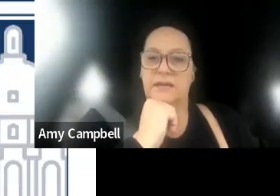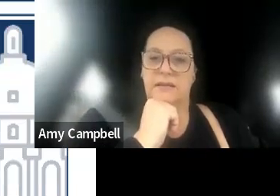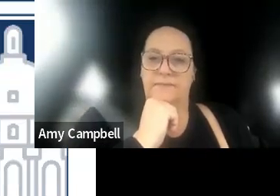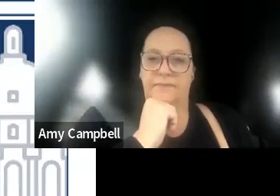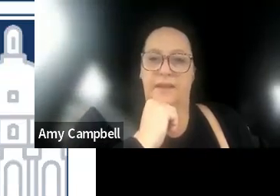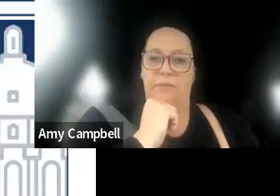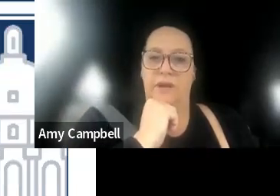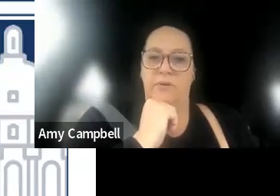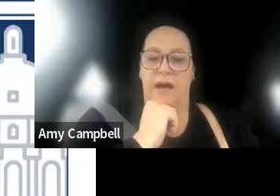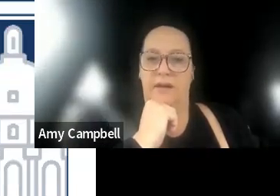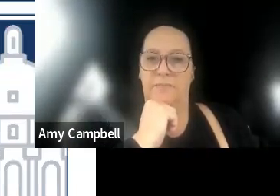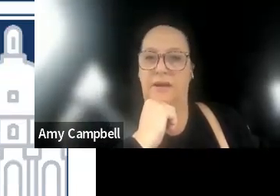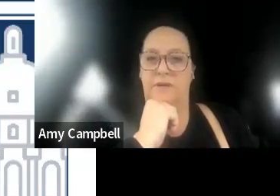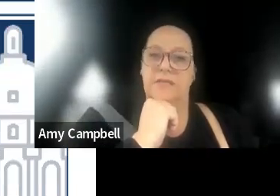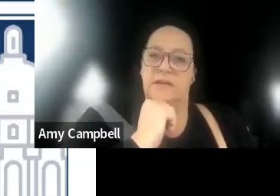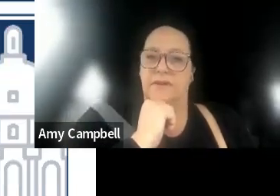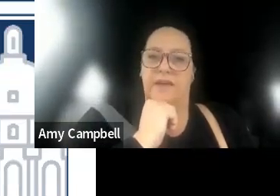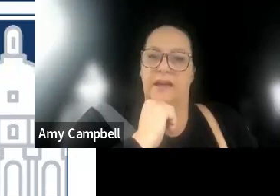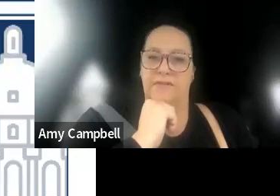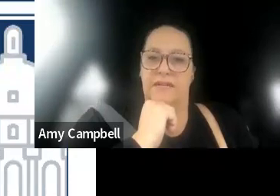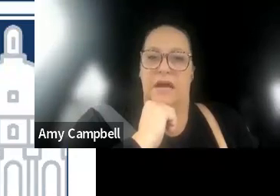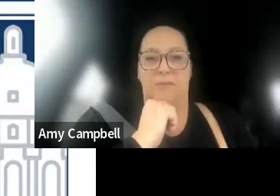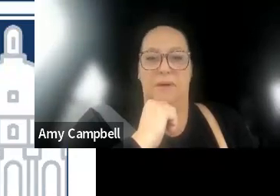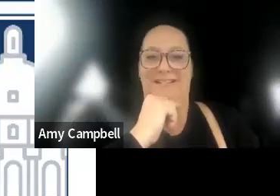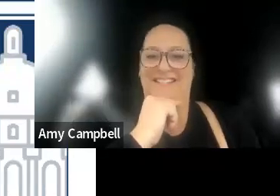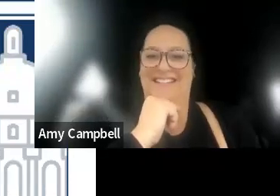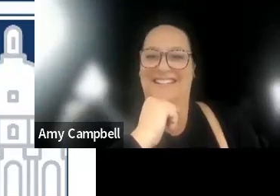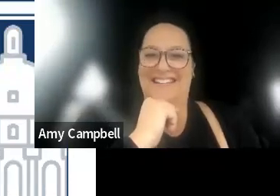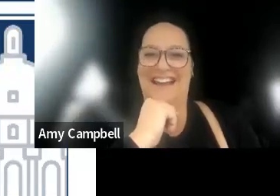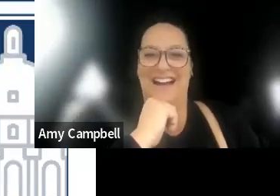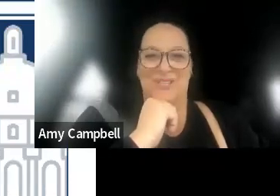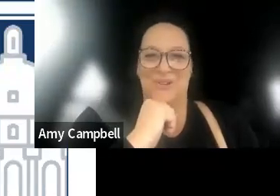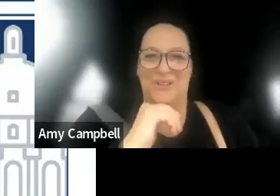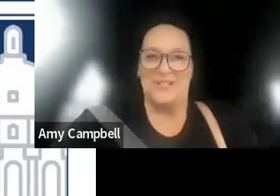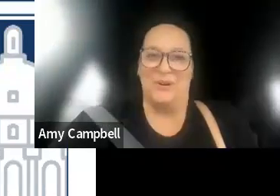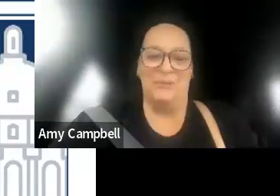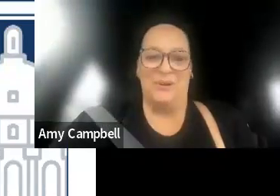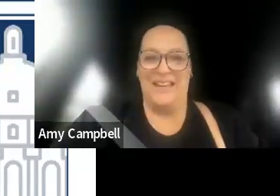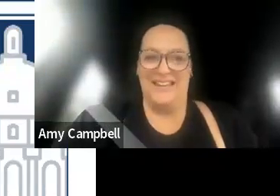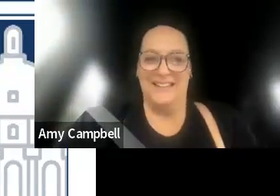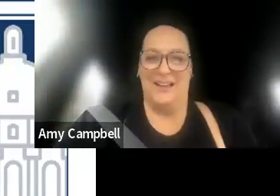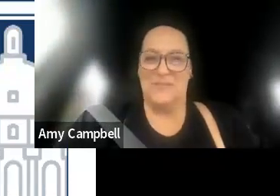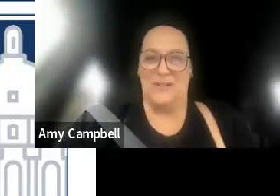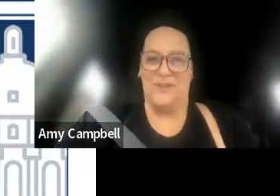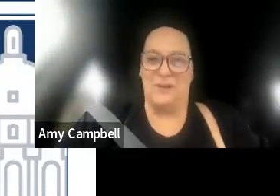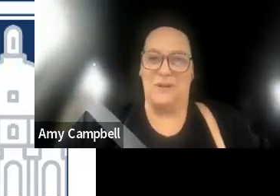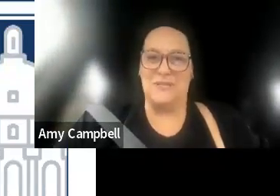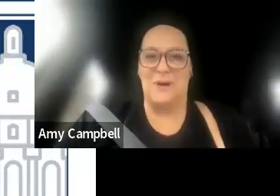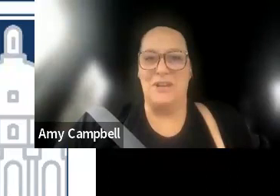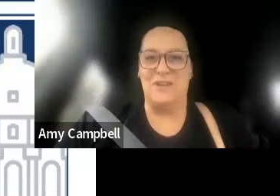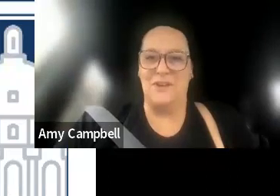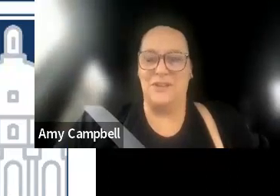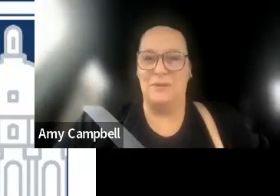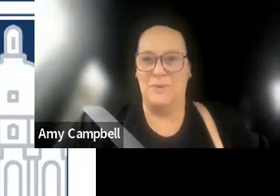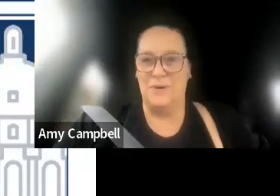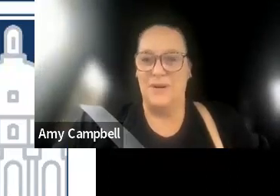those? And we know not everybody reads everything every time. I certainly don't when I get stuff in our emails. So